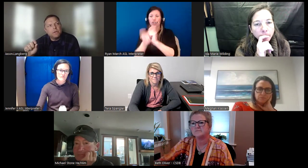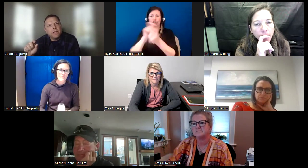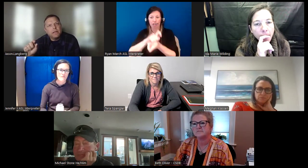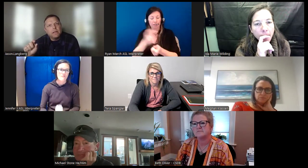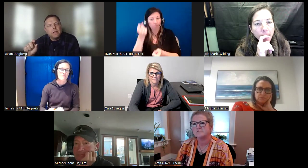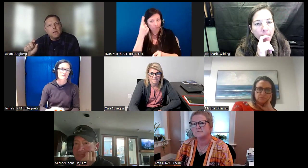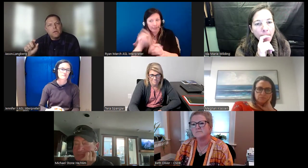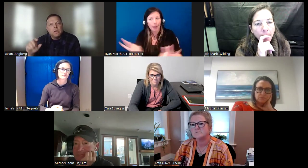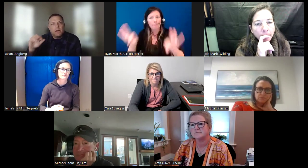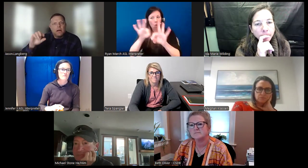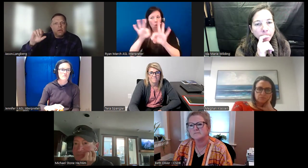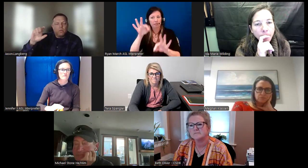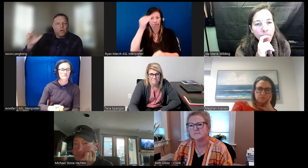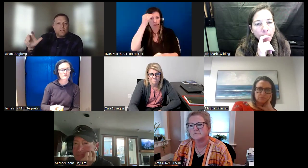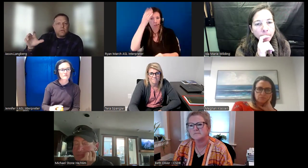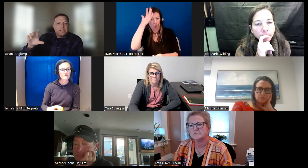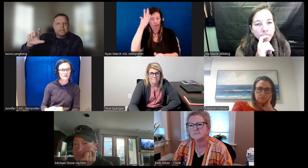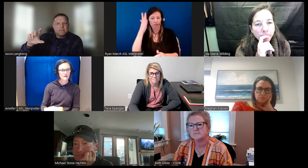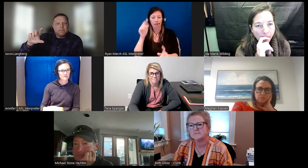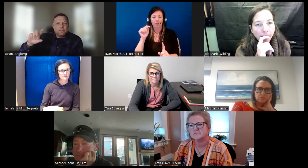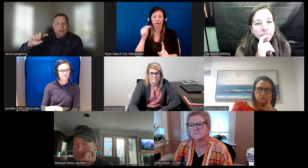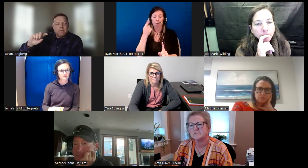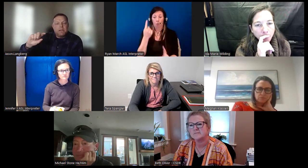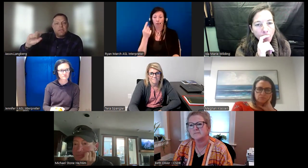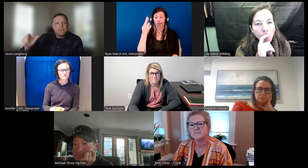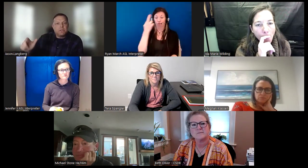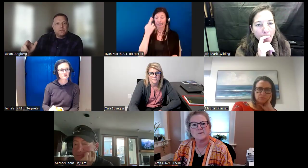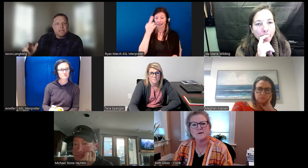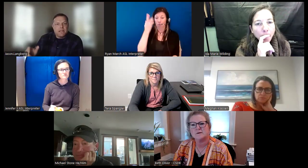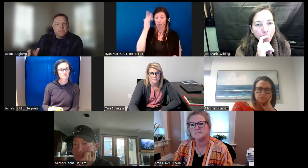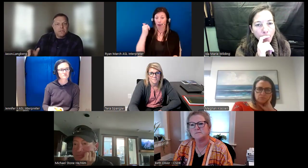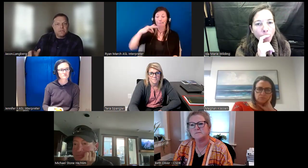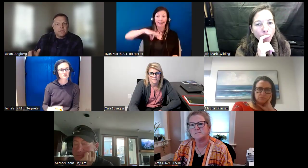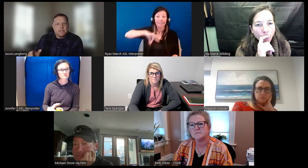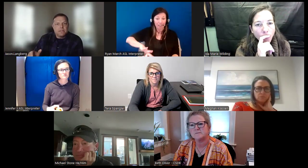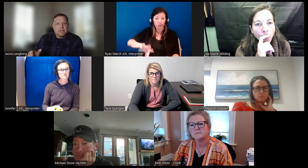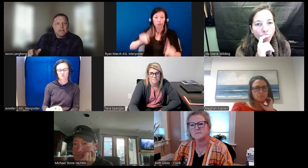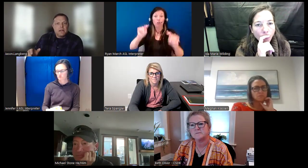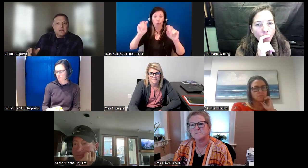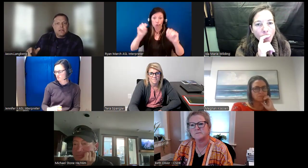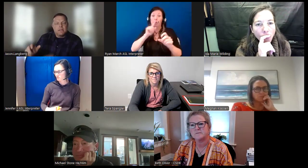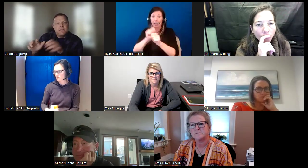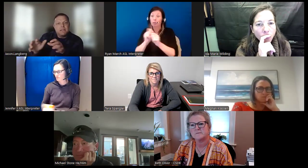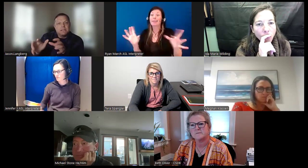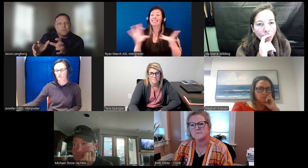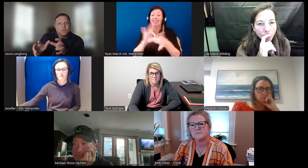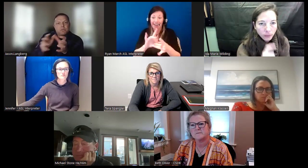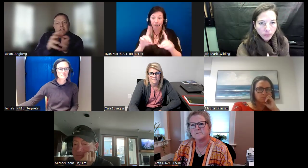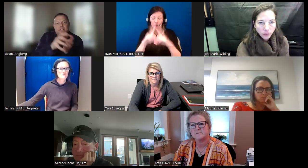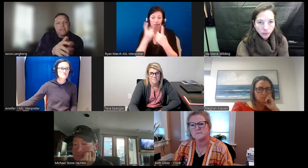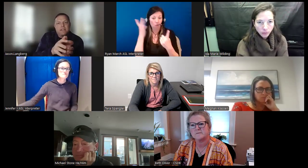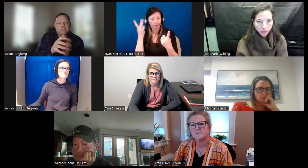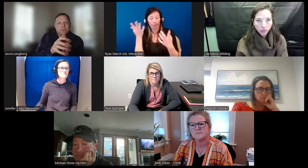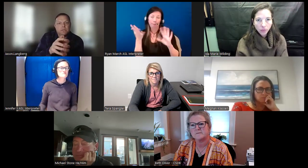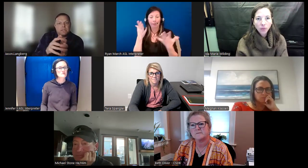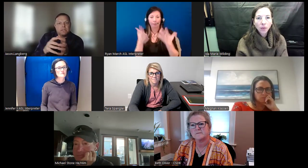to note that one of the reasons it might be beneficial to be tied to a district is because while you might